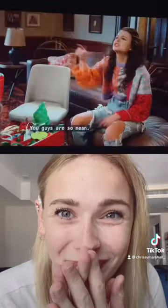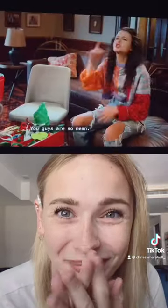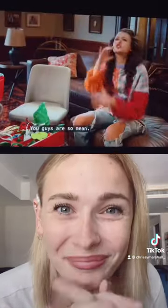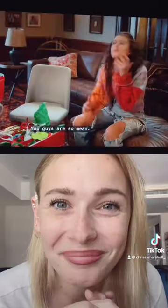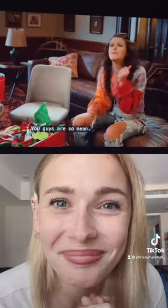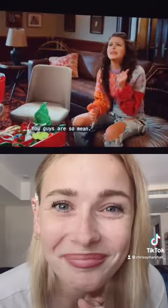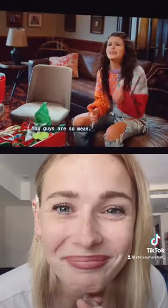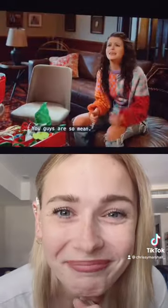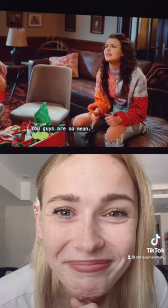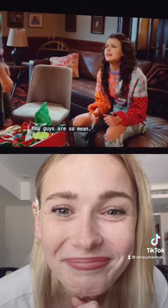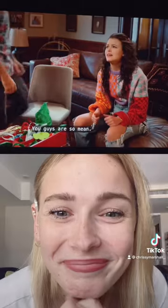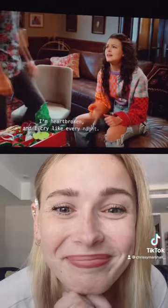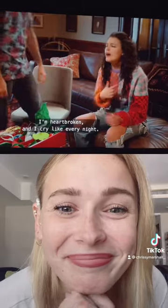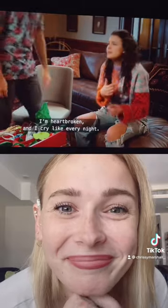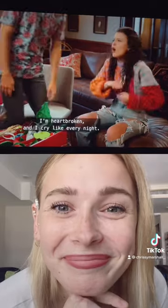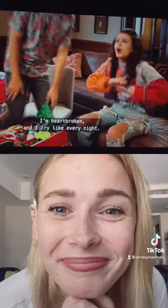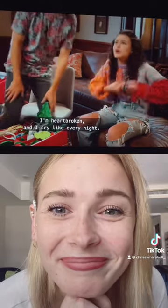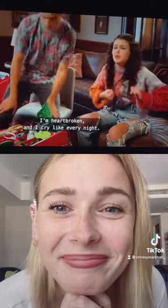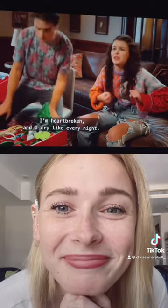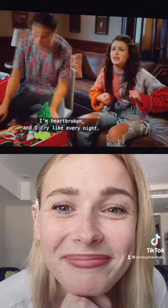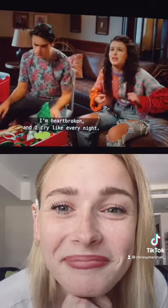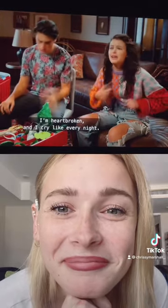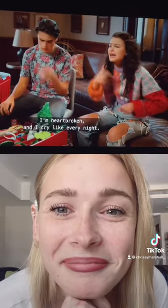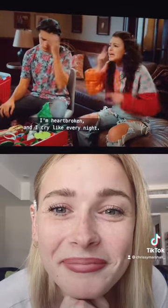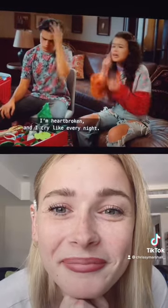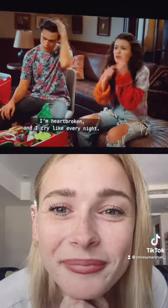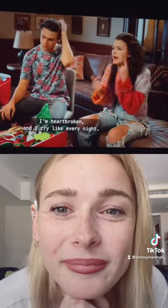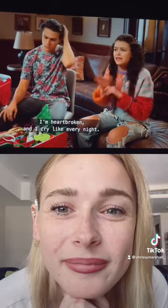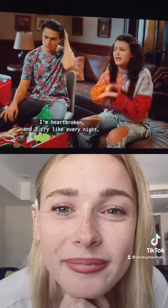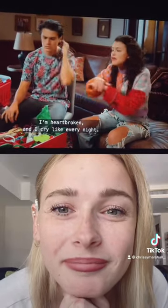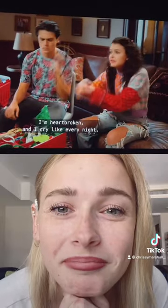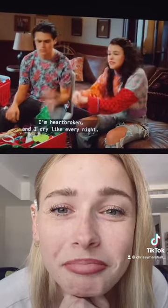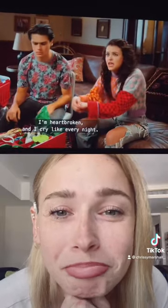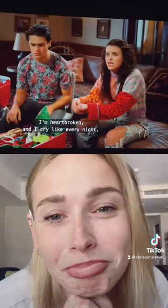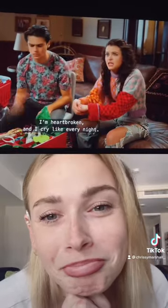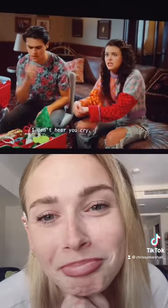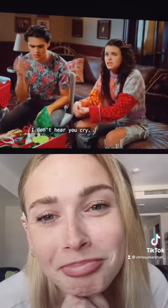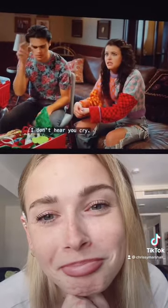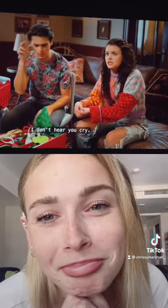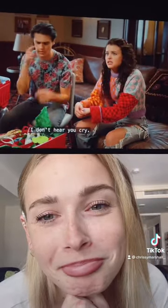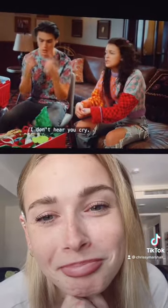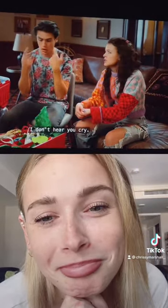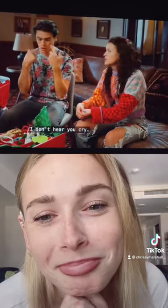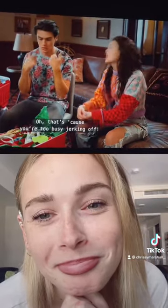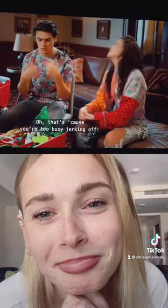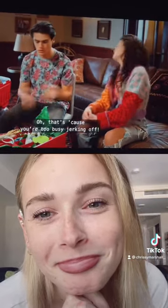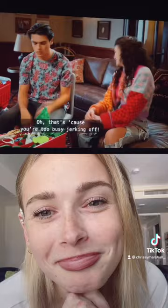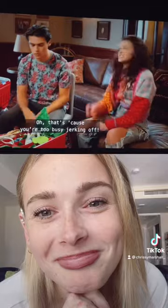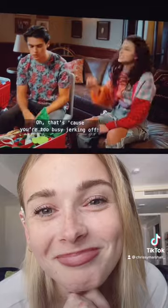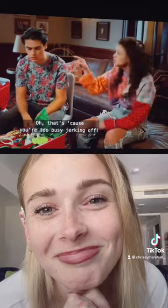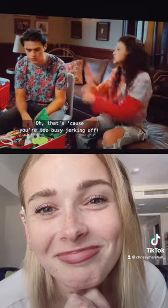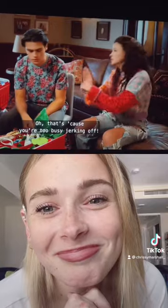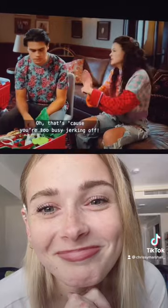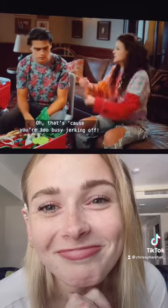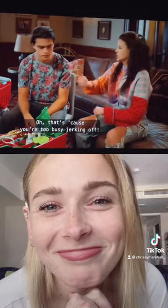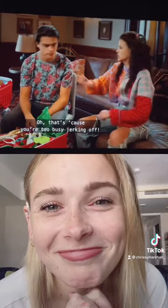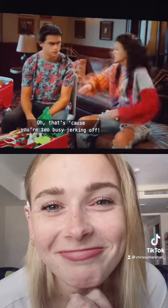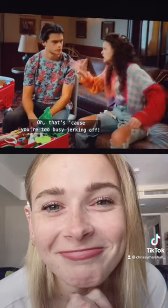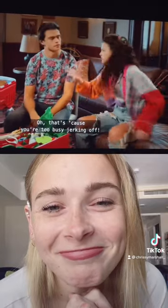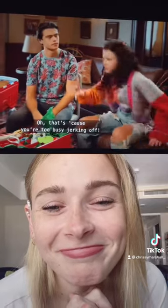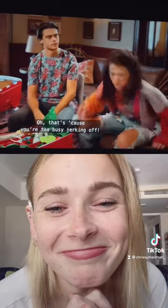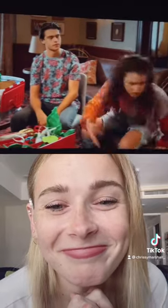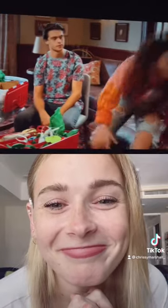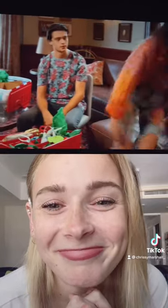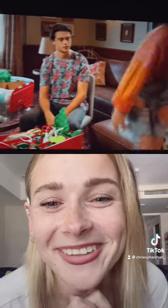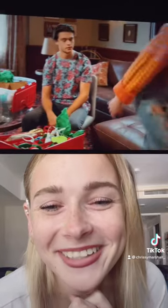You guys are so mean. I'm heartbroken, and I cry like every night. I don't hear you crying. Oh, that's because you're too busy jerking